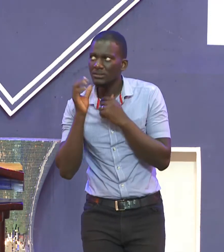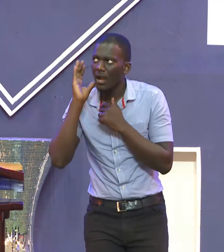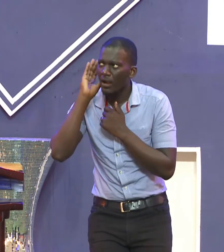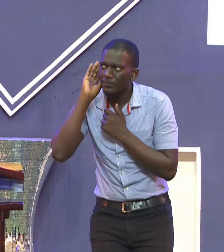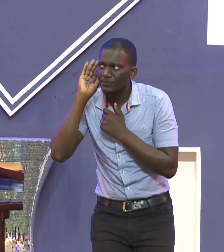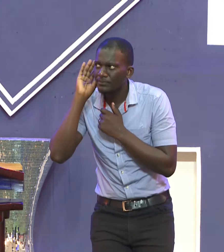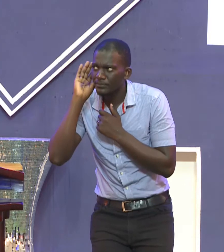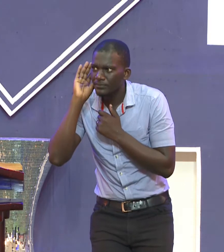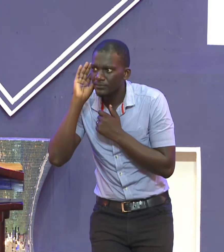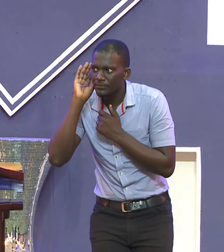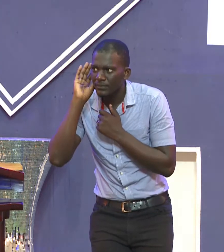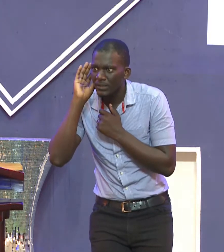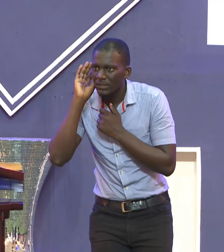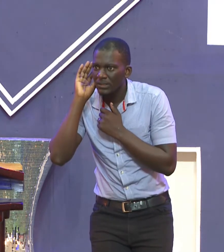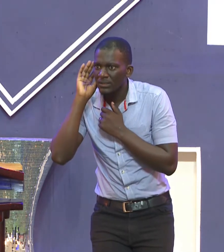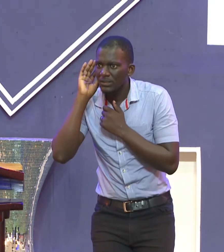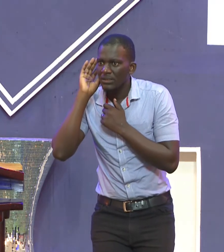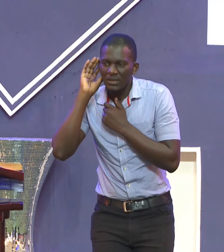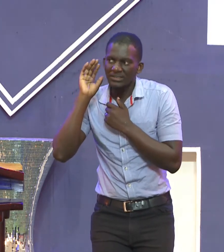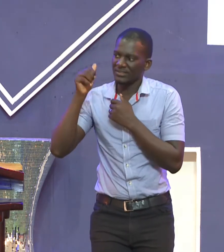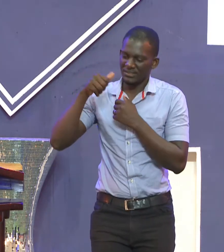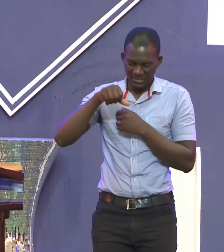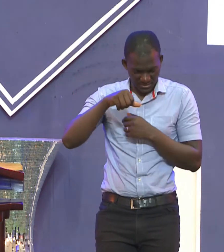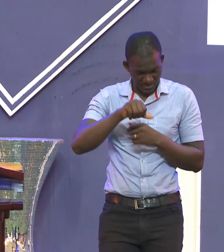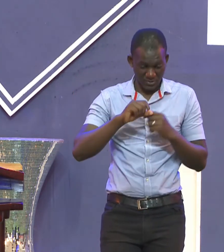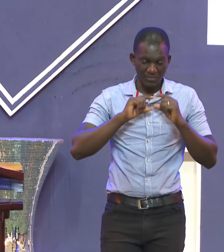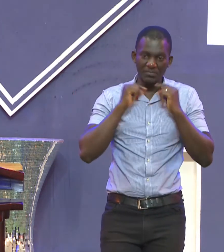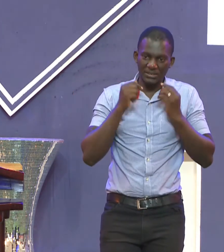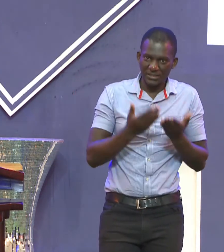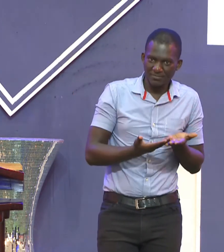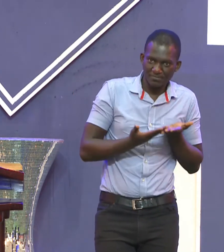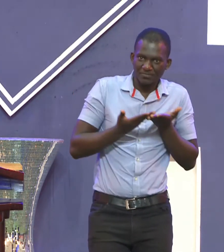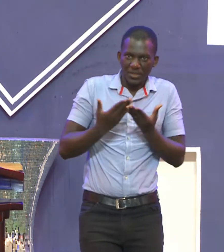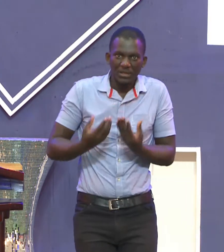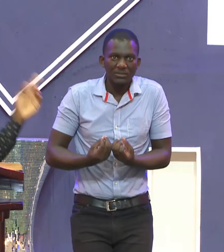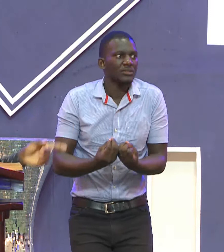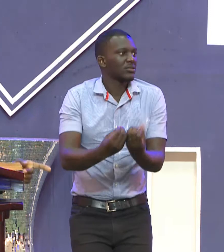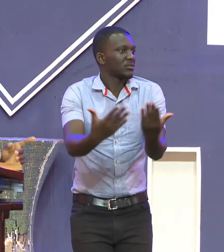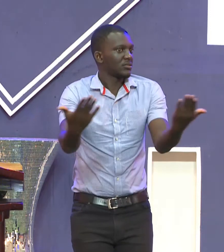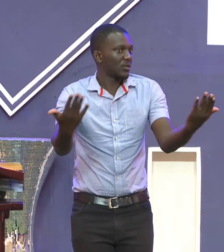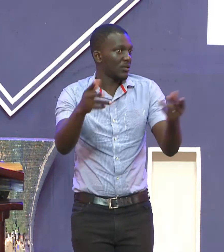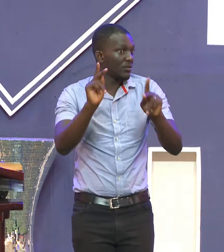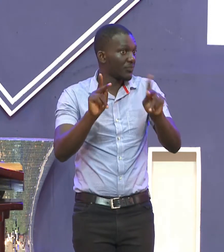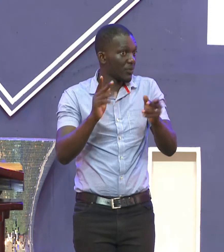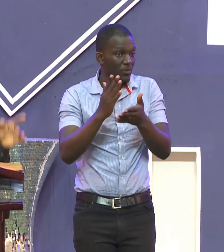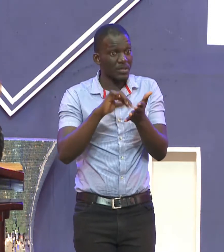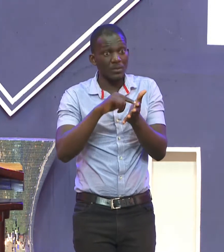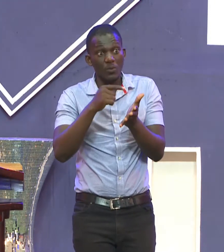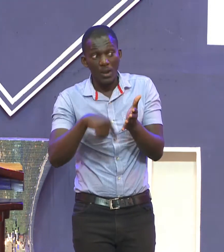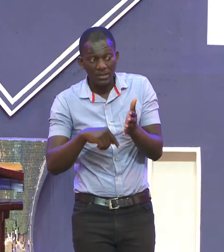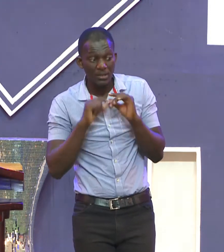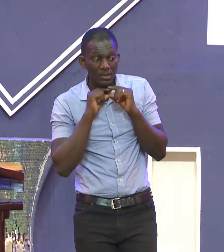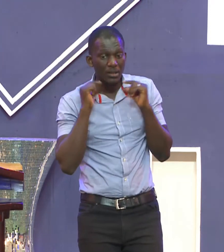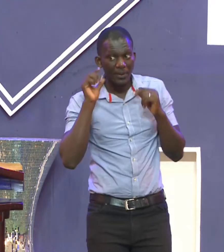Lord, the priest hears it. Na chidete liyechisibo. And then he brings it unto the congregation. It means that